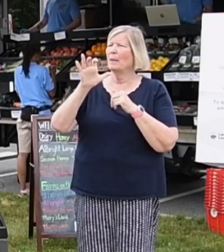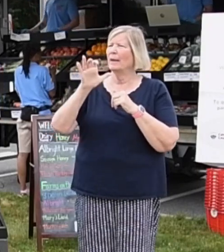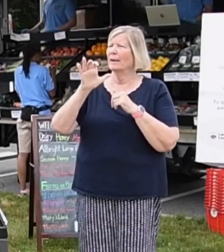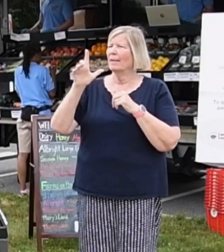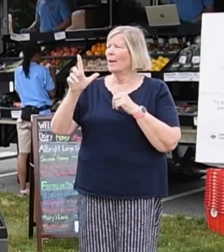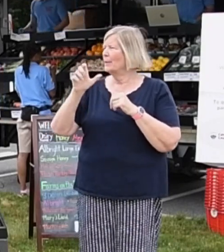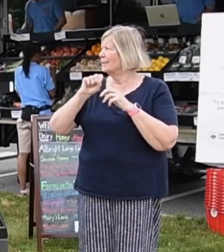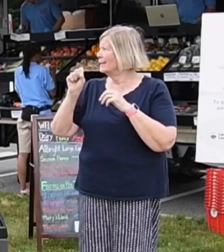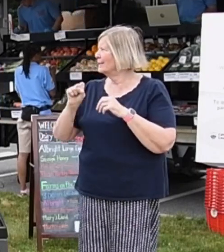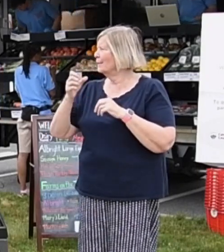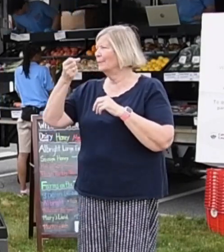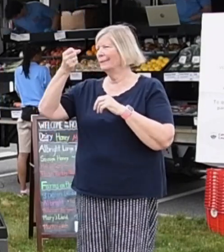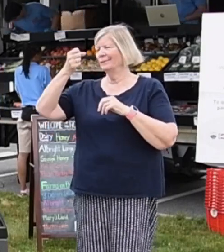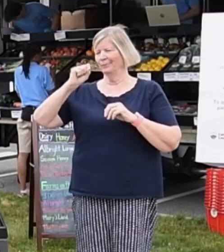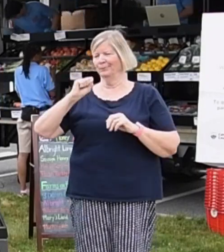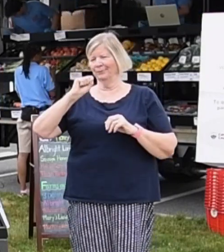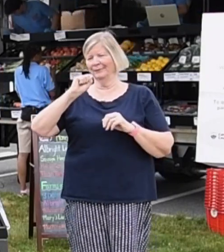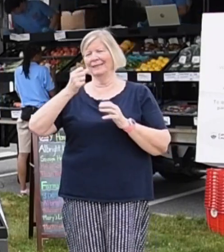Thank you. Oop, and down we go again.